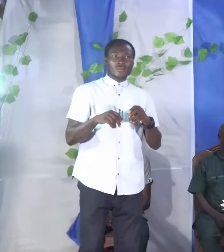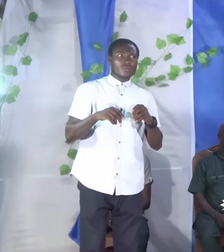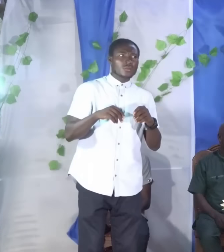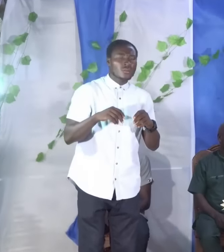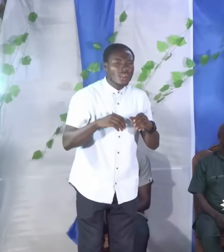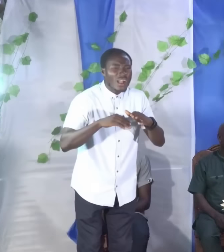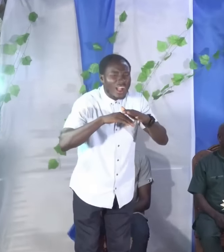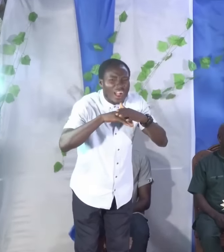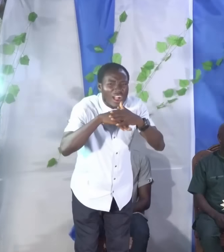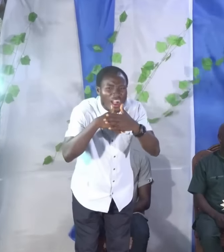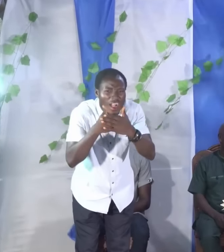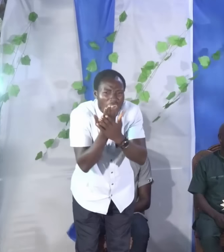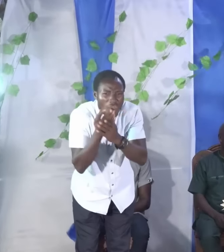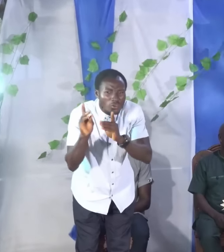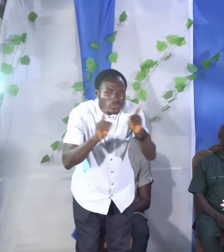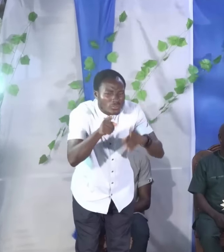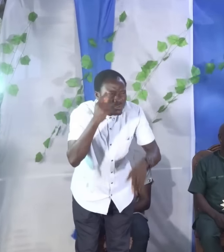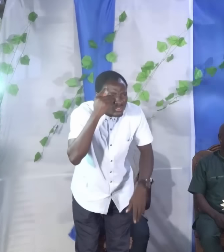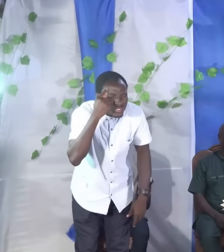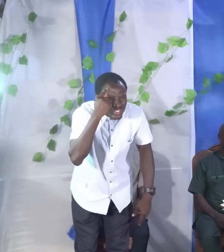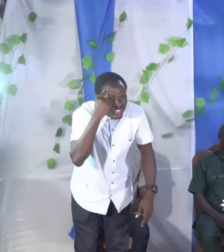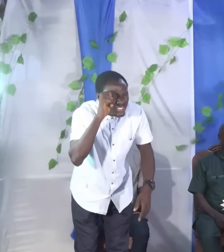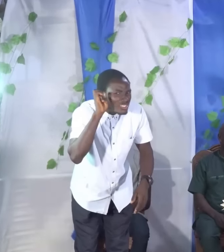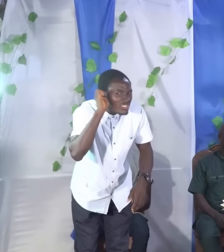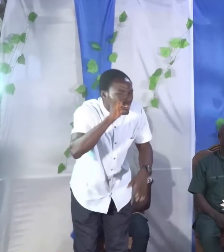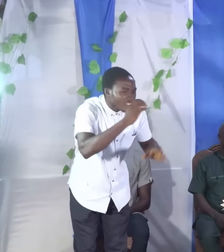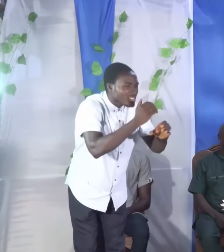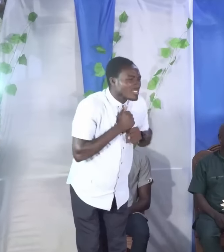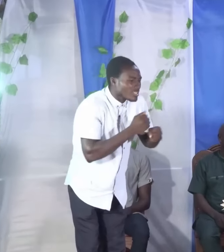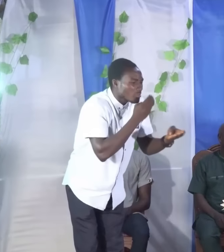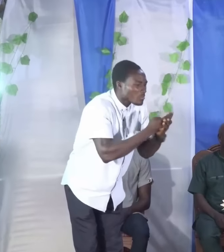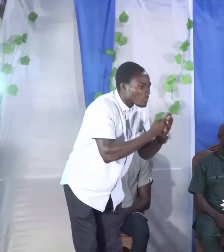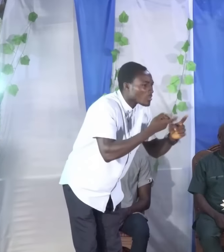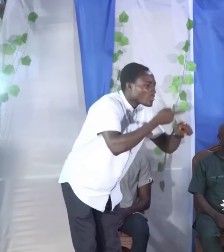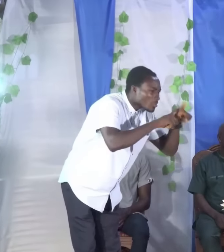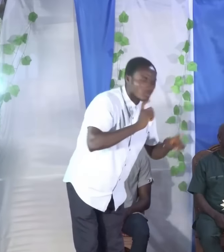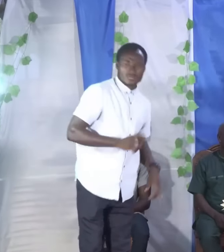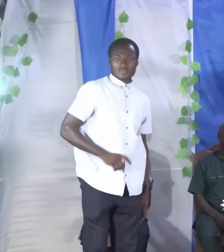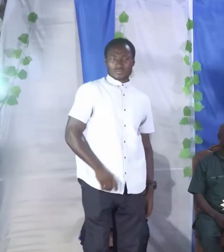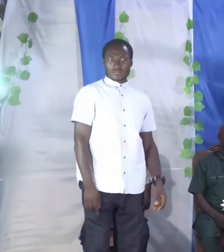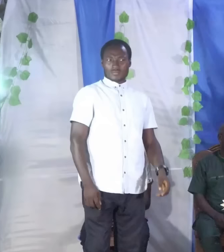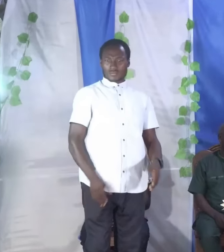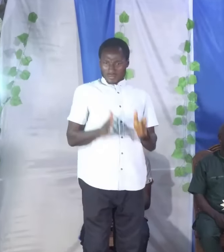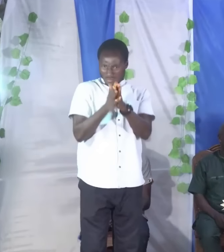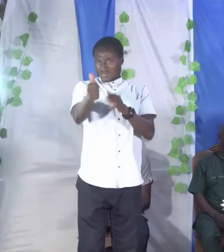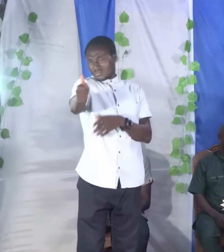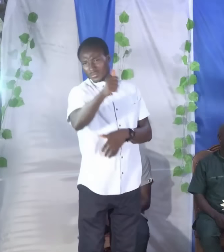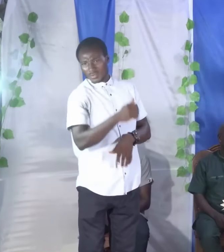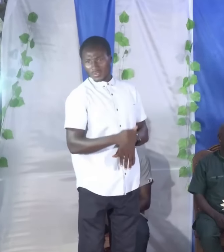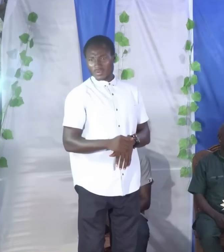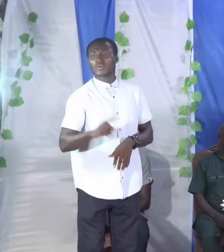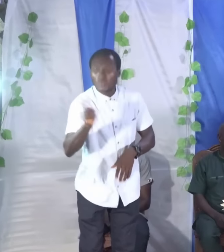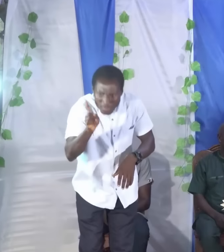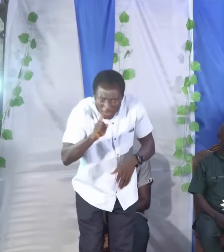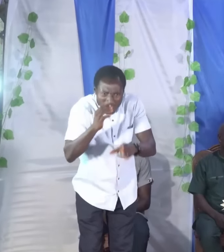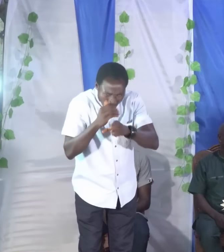hen nya medjuma ya mi ye senka mo wo ha na nka mo se obere se ma wo nya medjuma mo mi amfa 20 series bi nko support no wa sori a wo